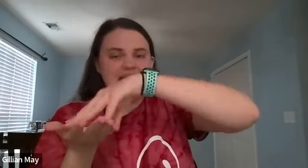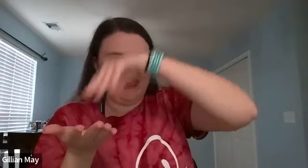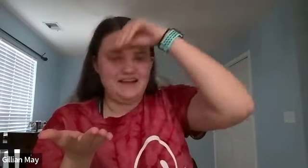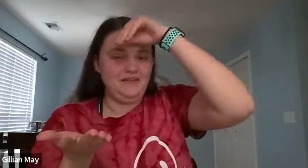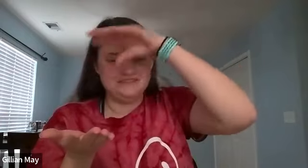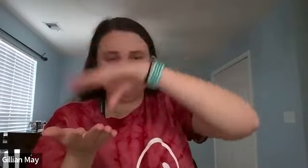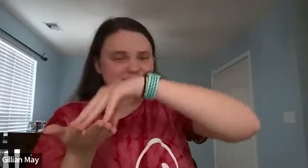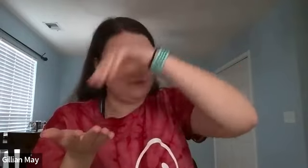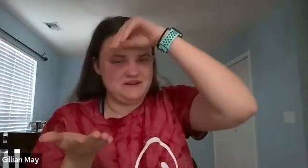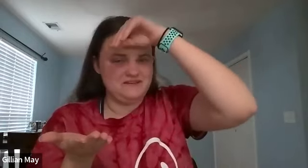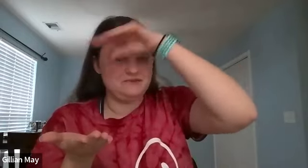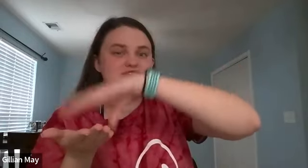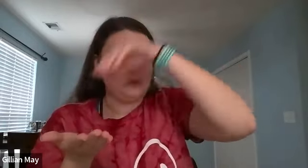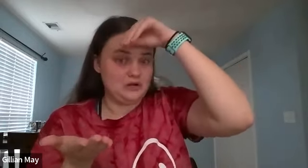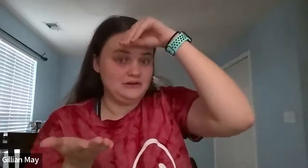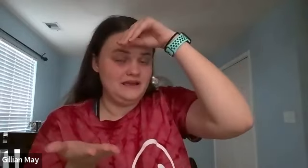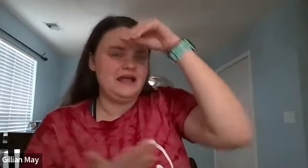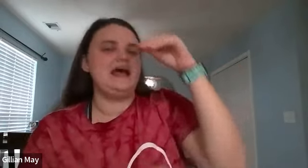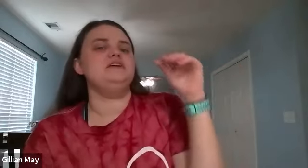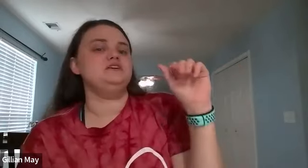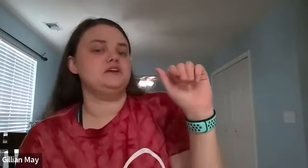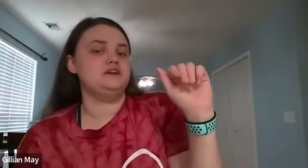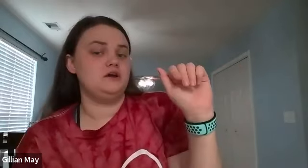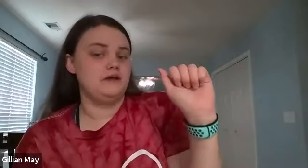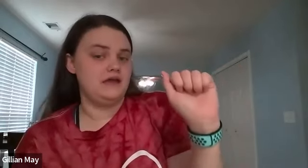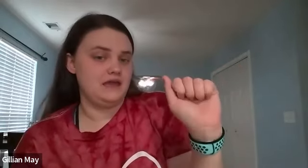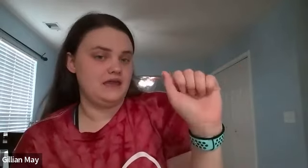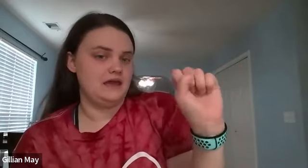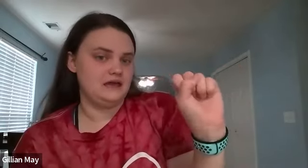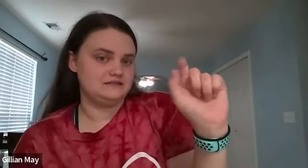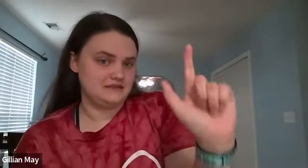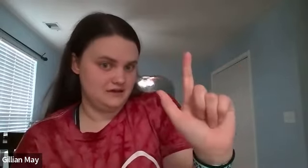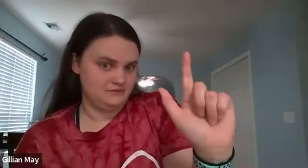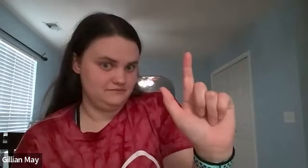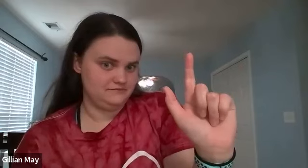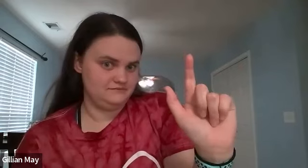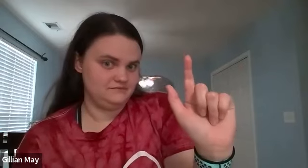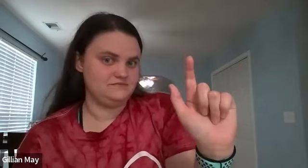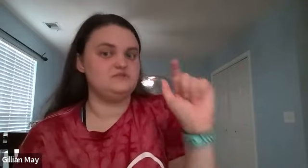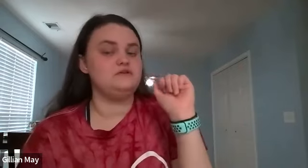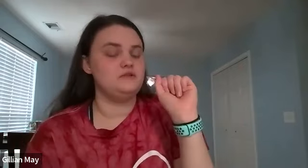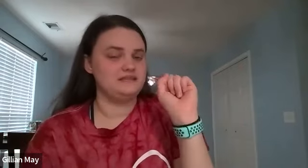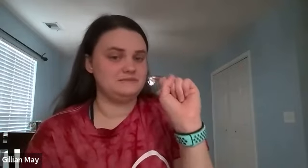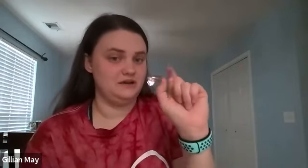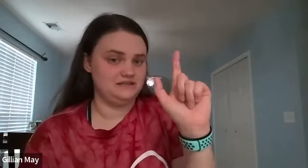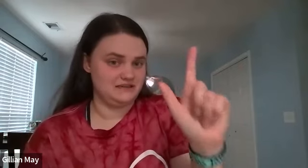And I love this sign. It's like one of my favorite ones. So learn, and then you're going to go ASL. So they'll know that's American Sign